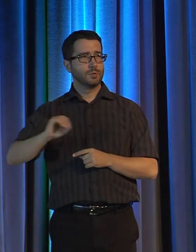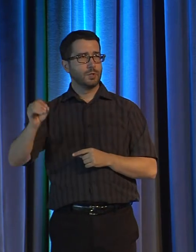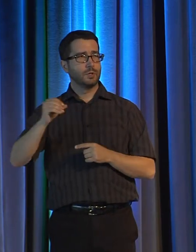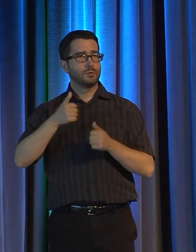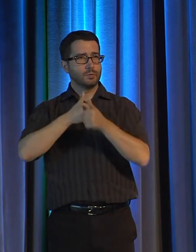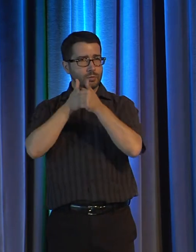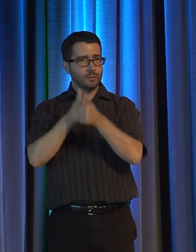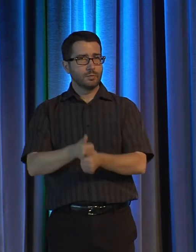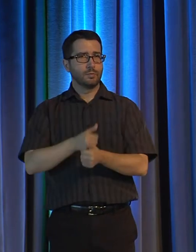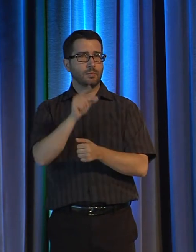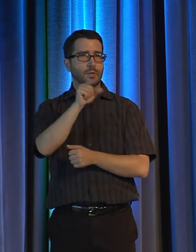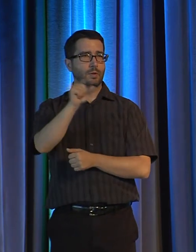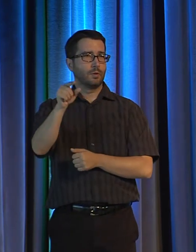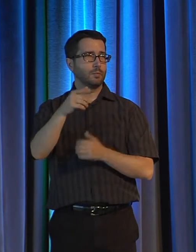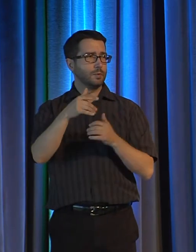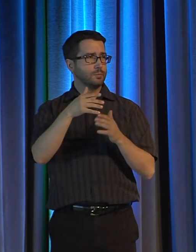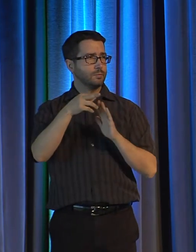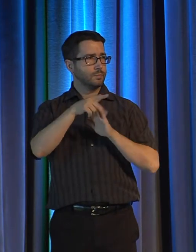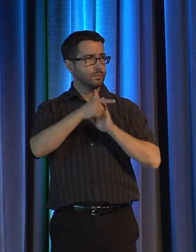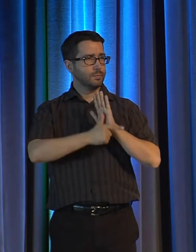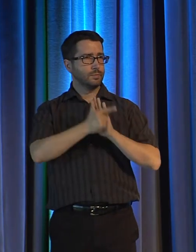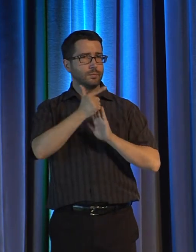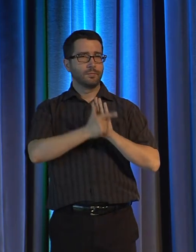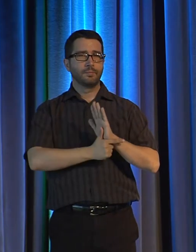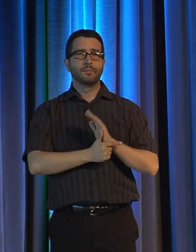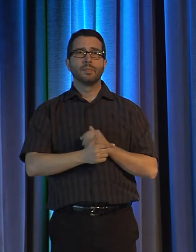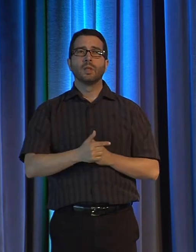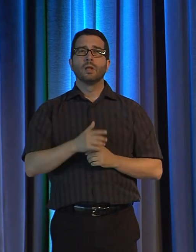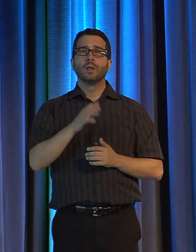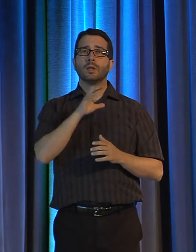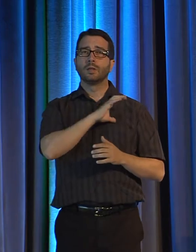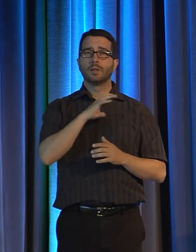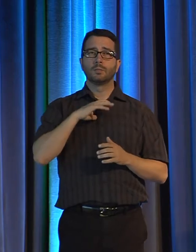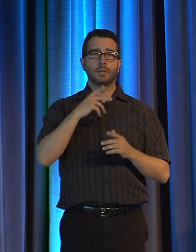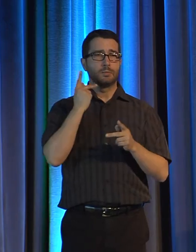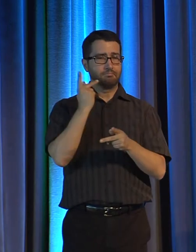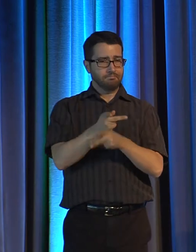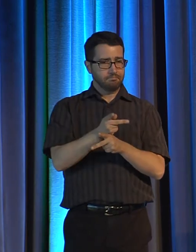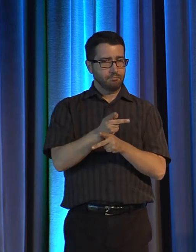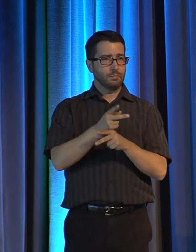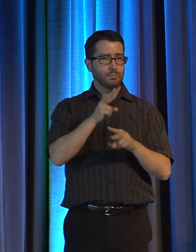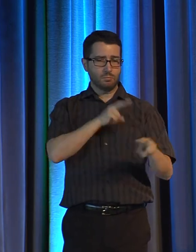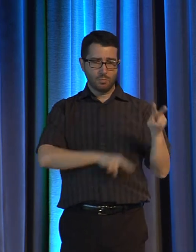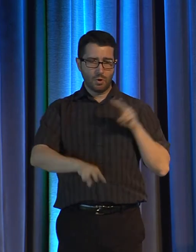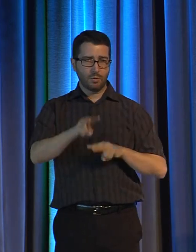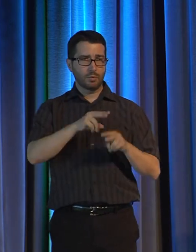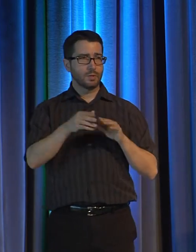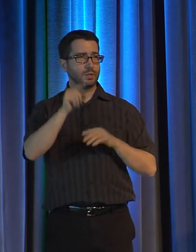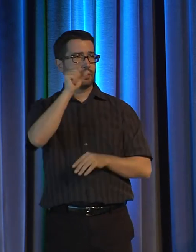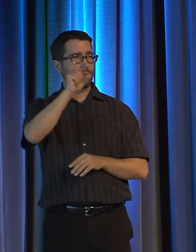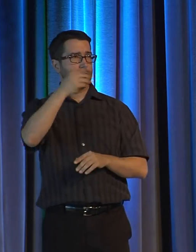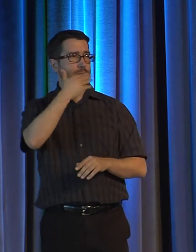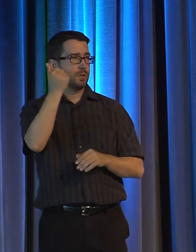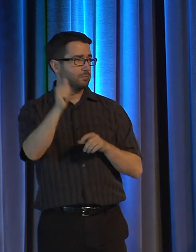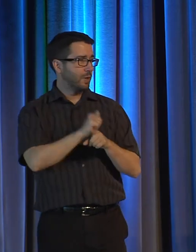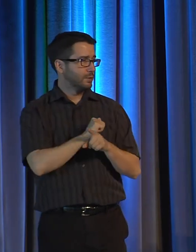standards. The committee continues to monitor and review governance best practices. Thank